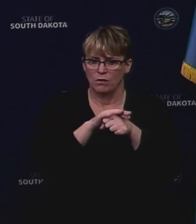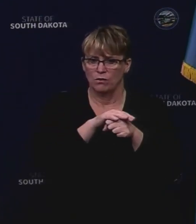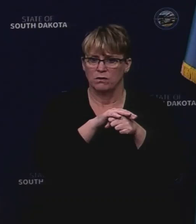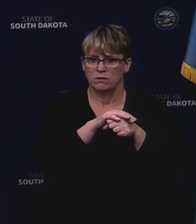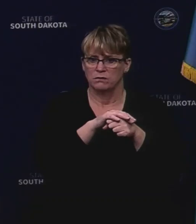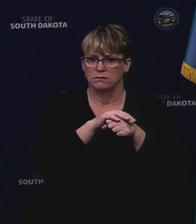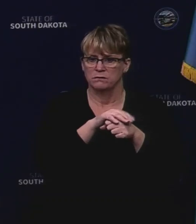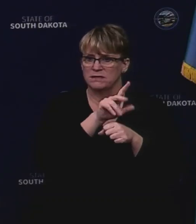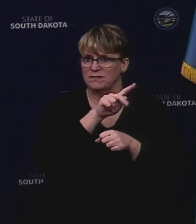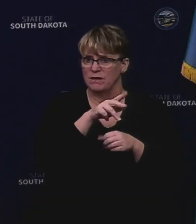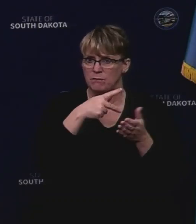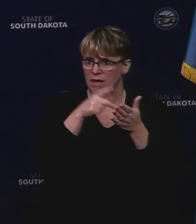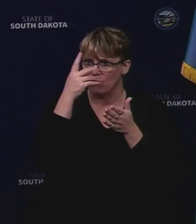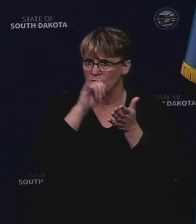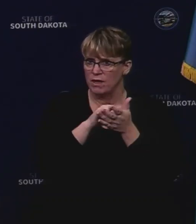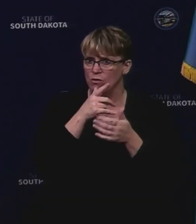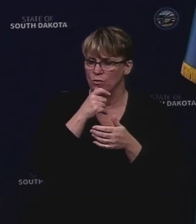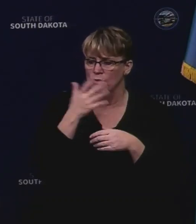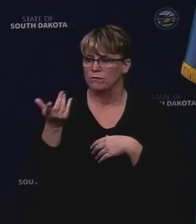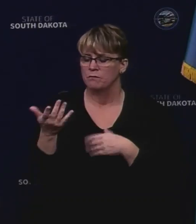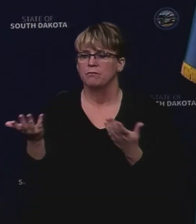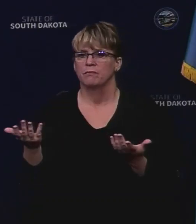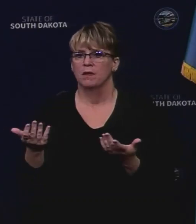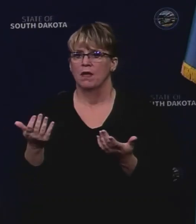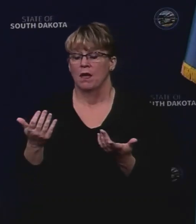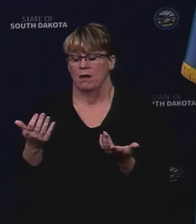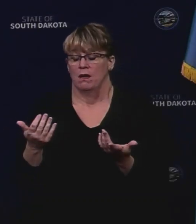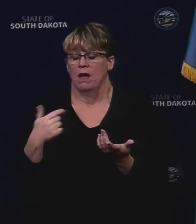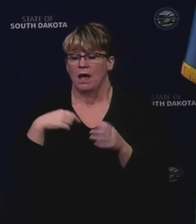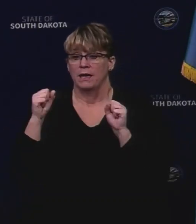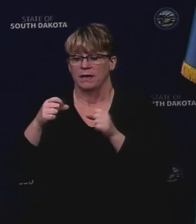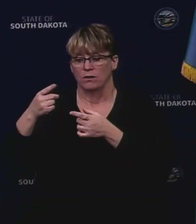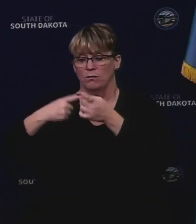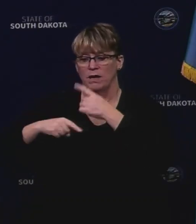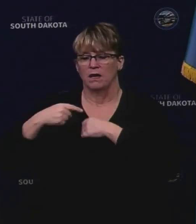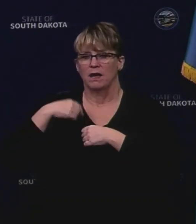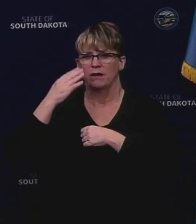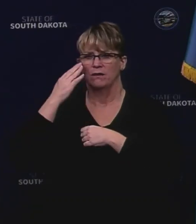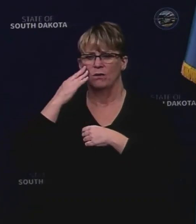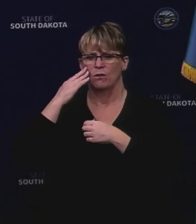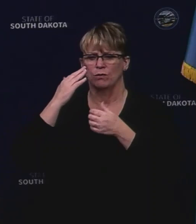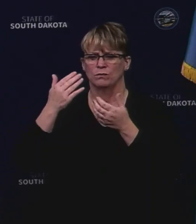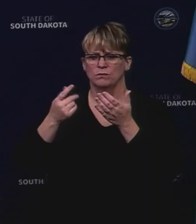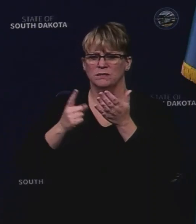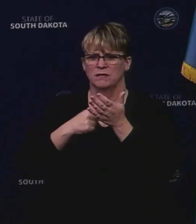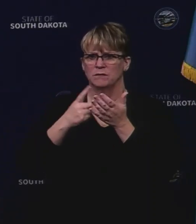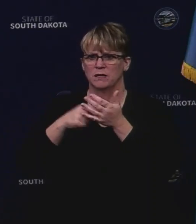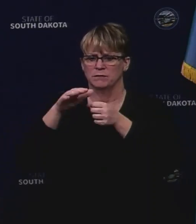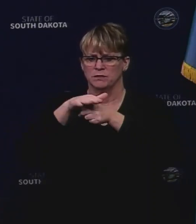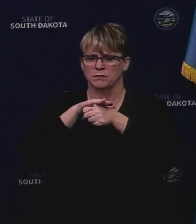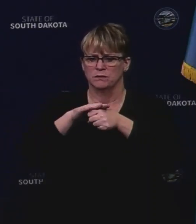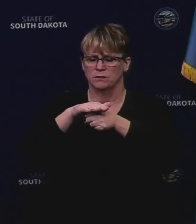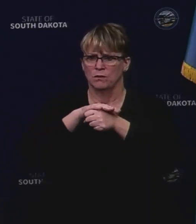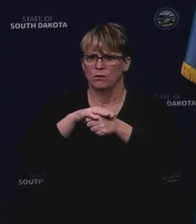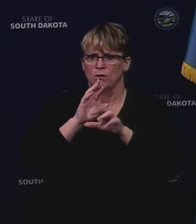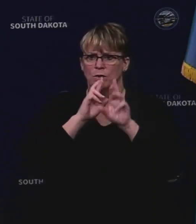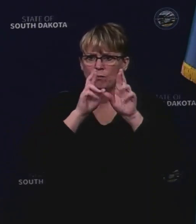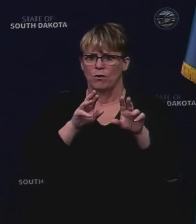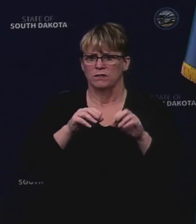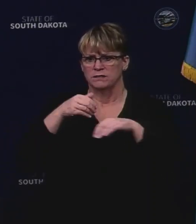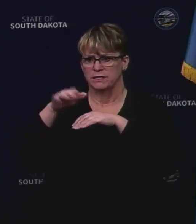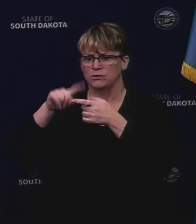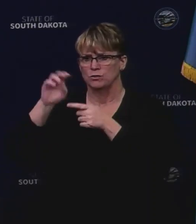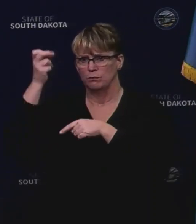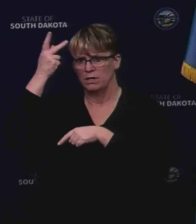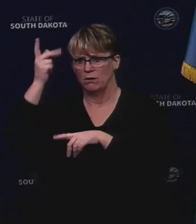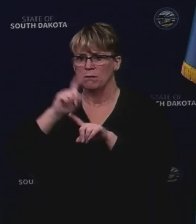pay for that? You know, it depends. I'll go back and look. I know sometimes the local stations send reporters right to Pier, but we have